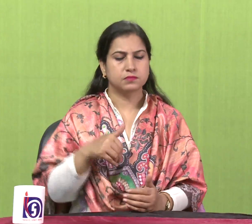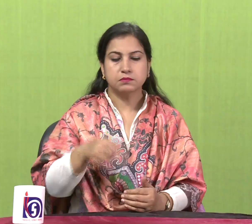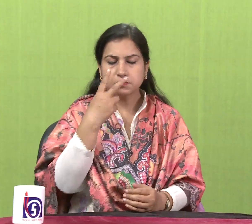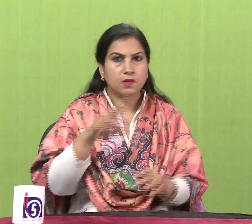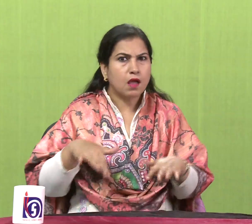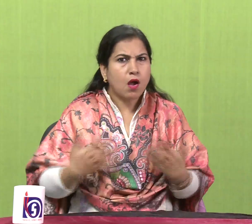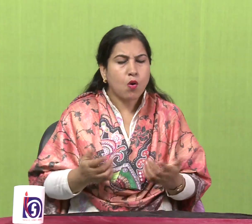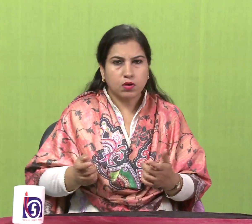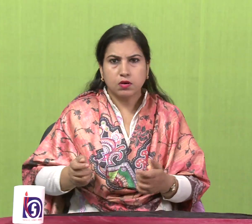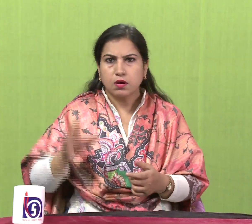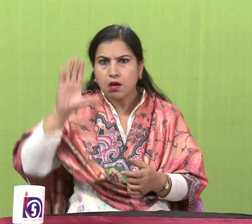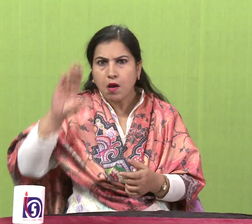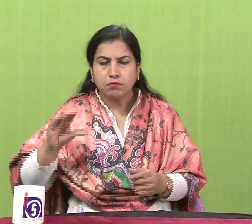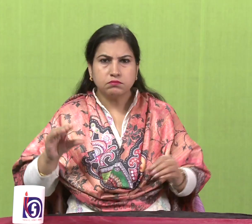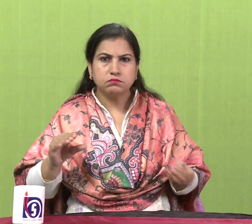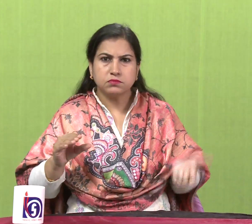Let us understand how.